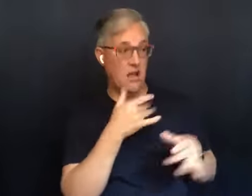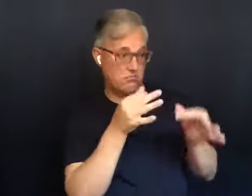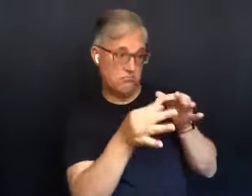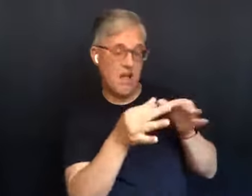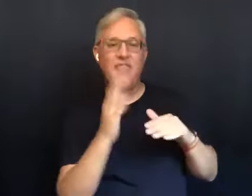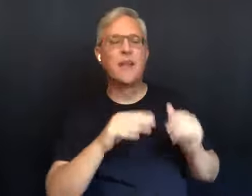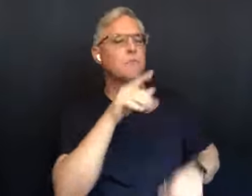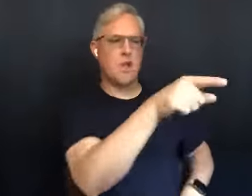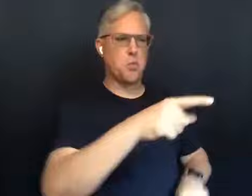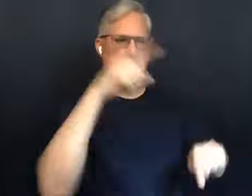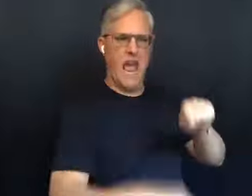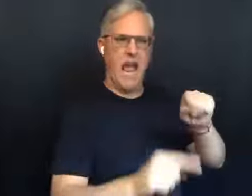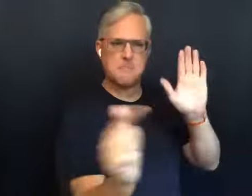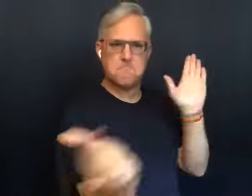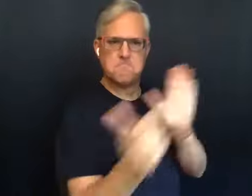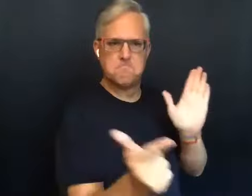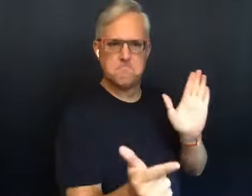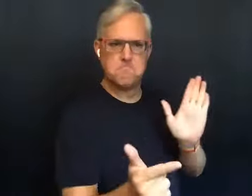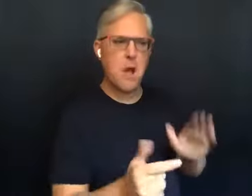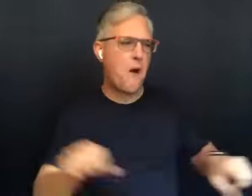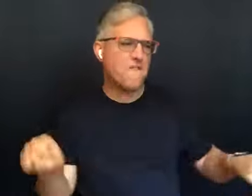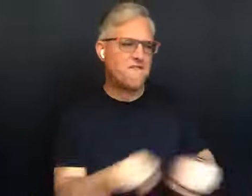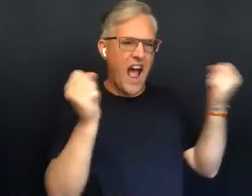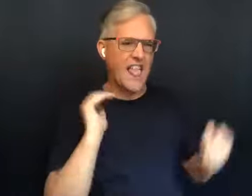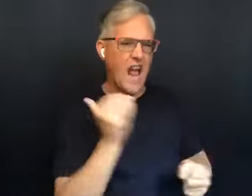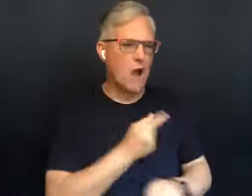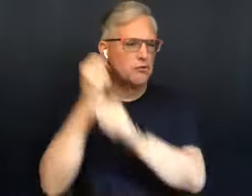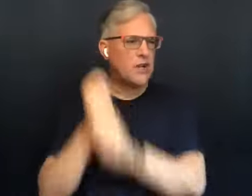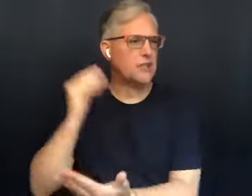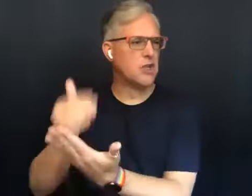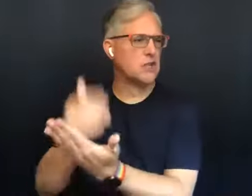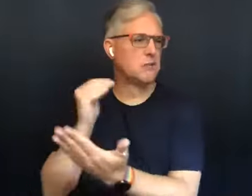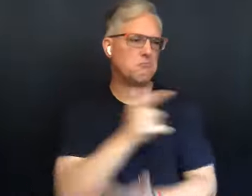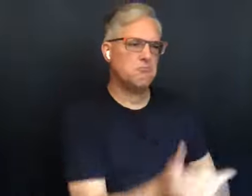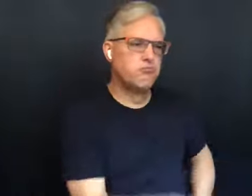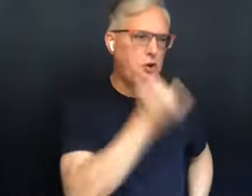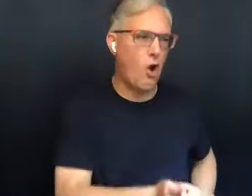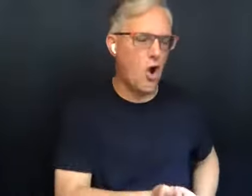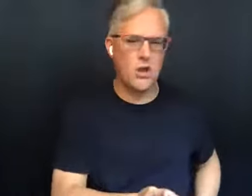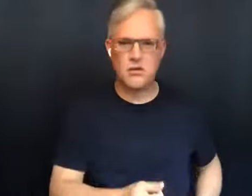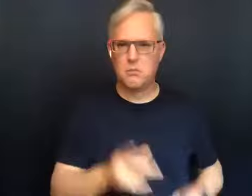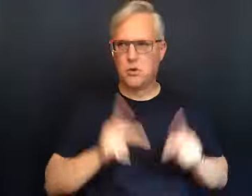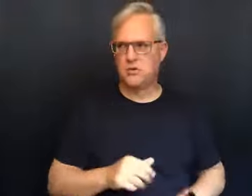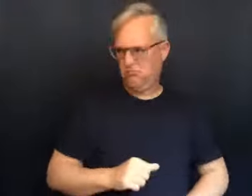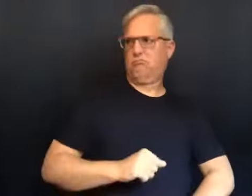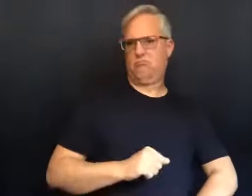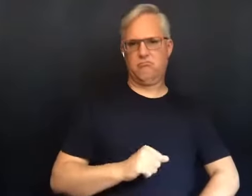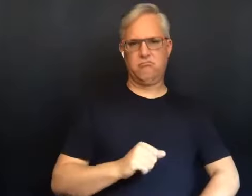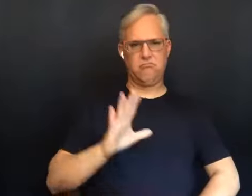it's just so much more well received than you can't do that. That's a violation of our